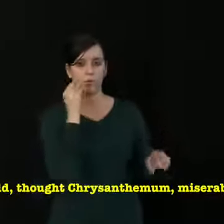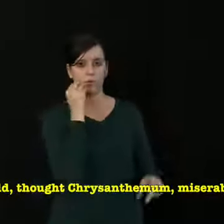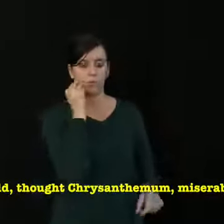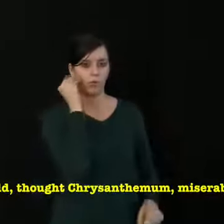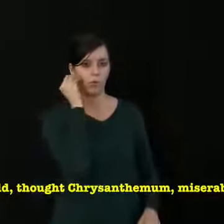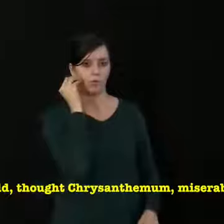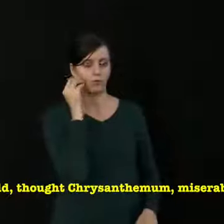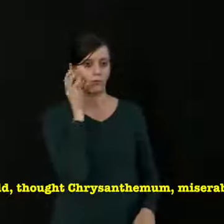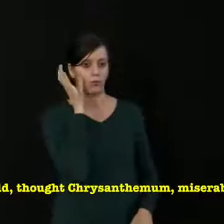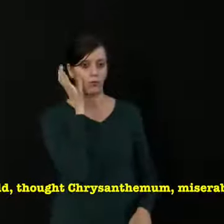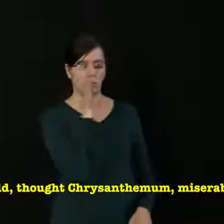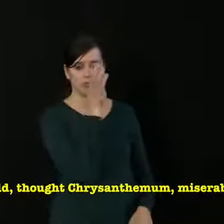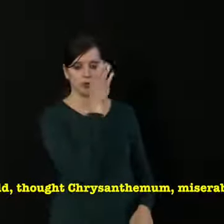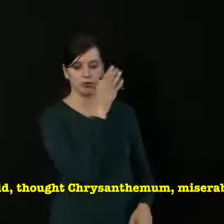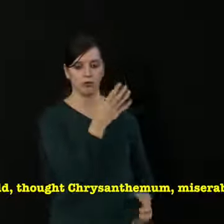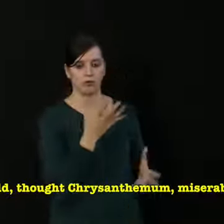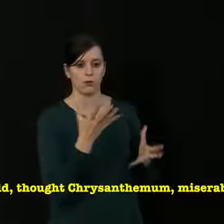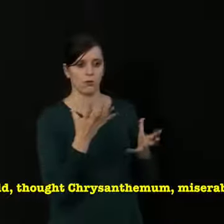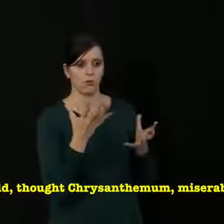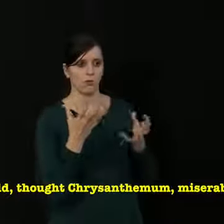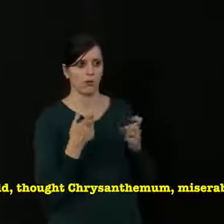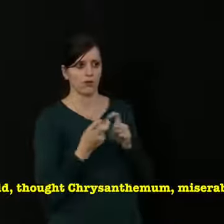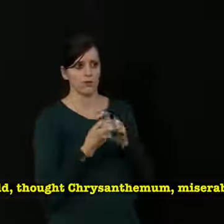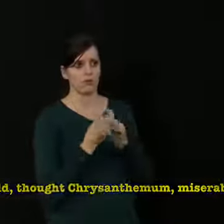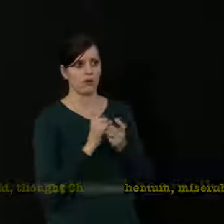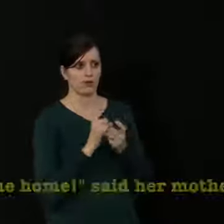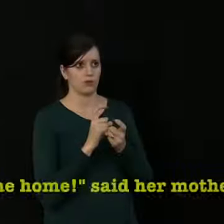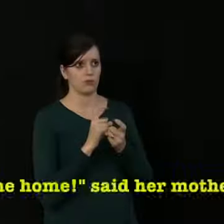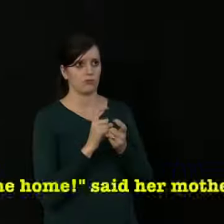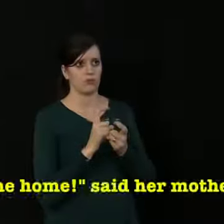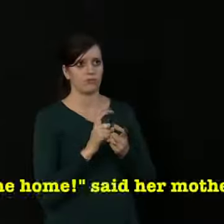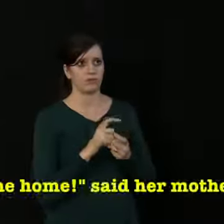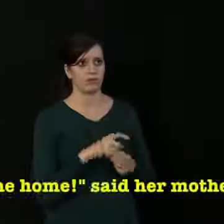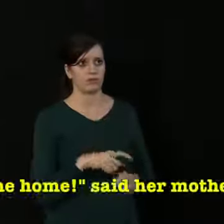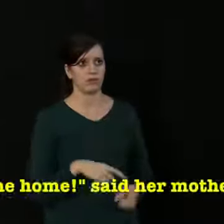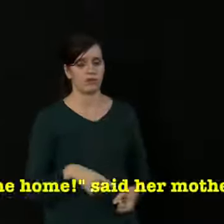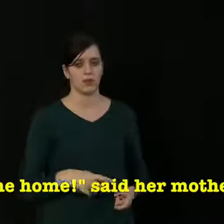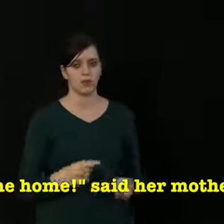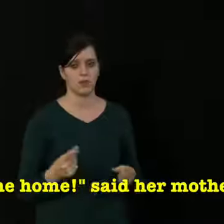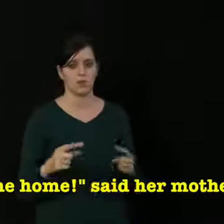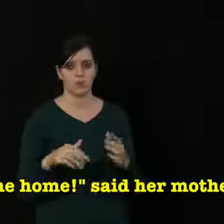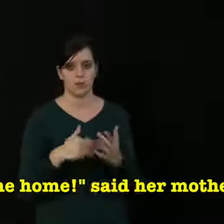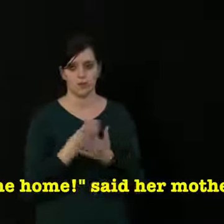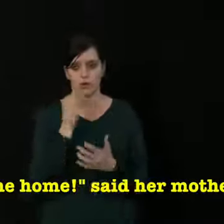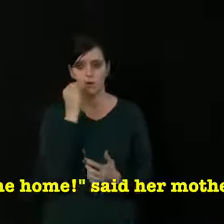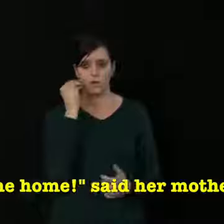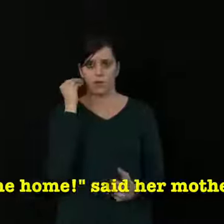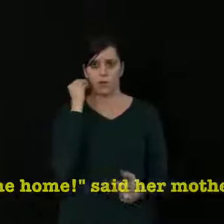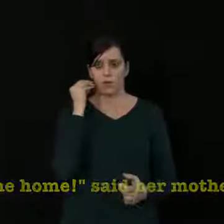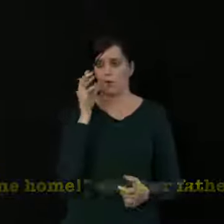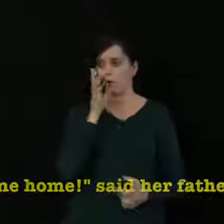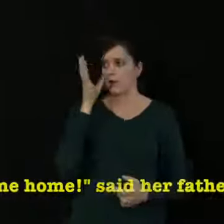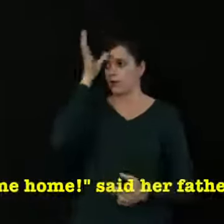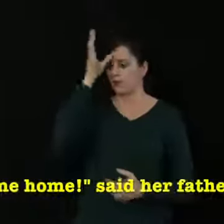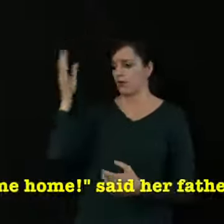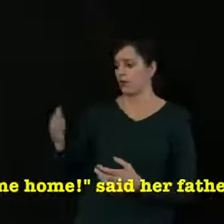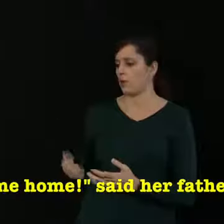could," thought Chrysanthemum miserably. "Welcome home," said her mother. "Welcome